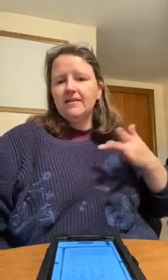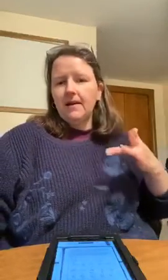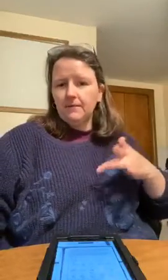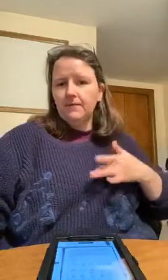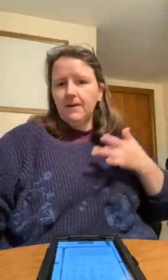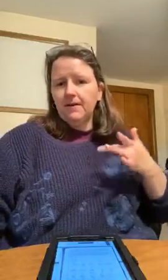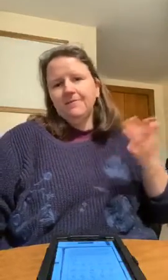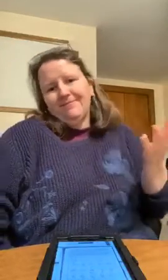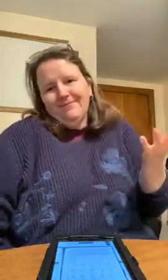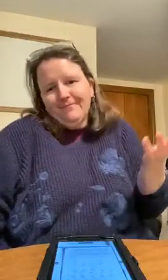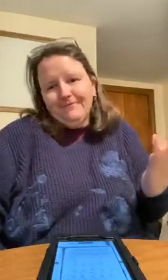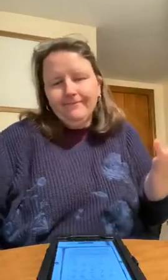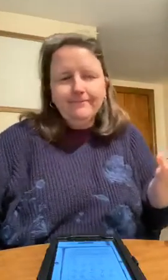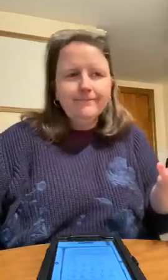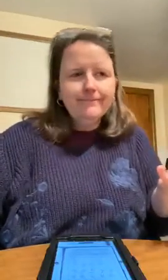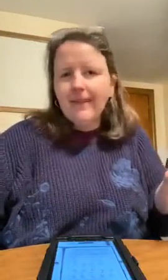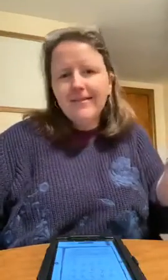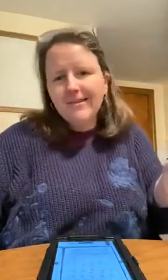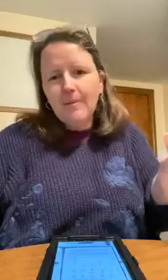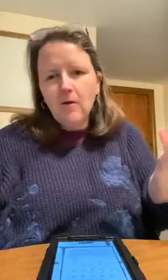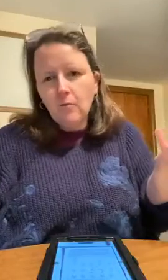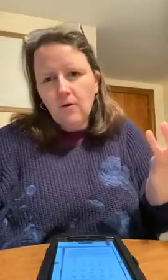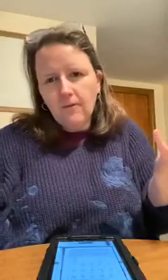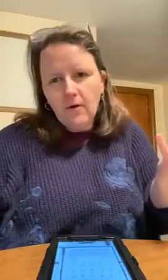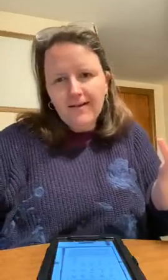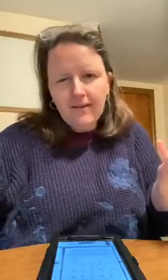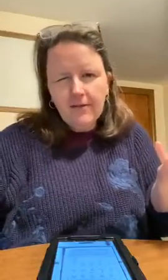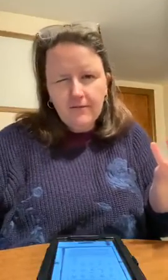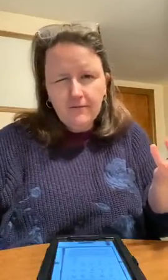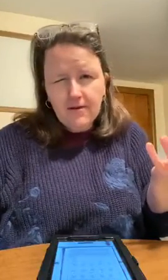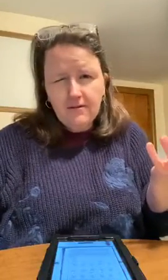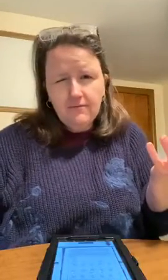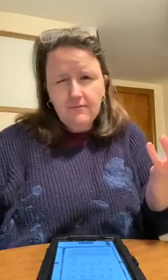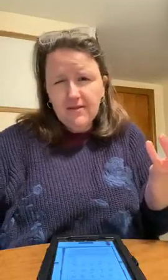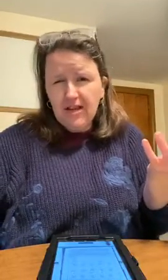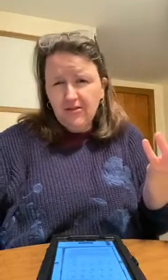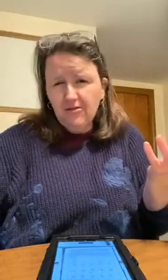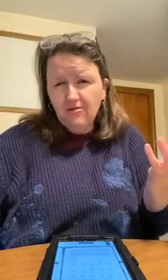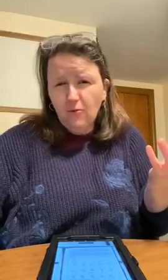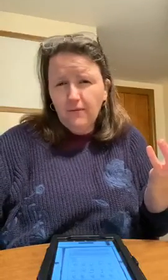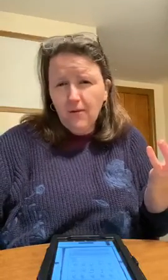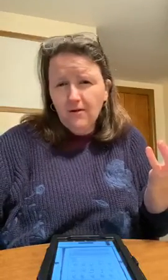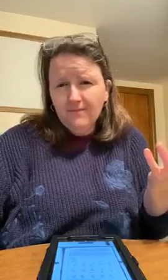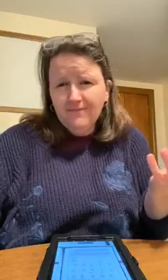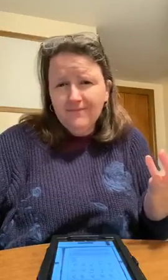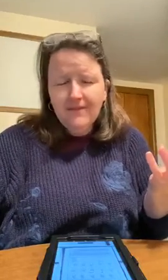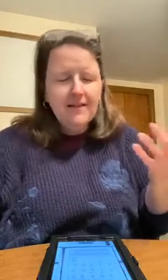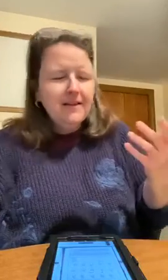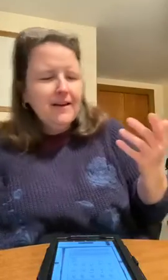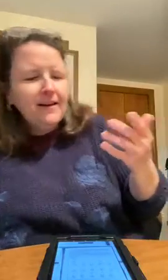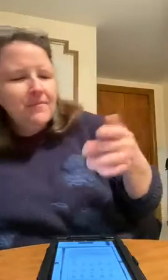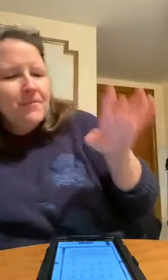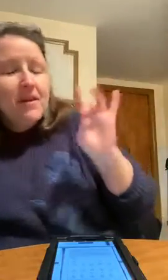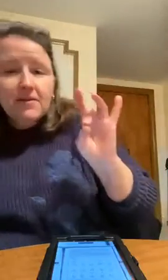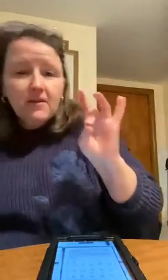for feel. That's just my own word for it. It's not really technical word for it. So there's your